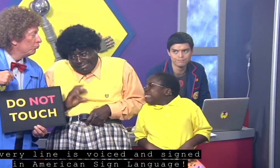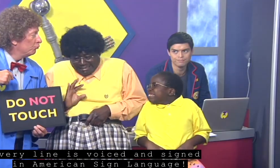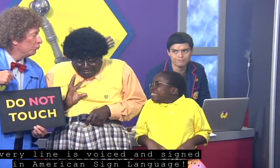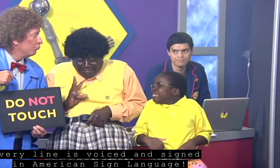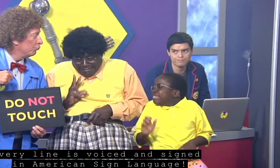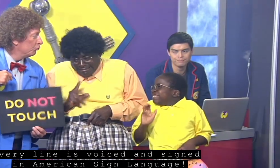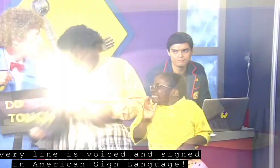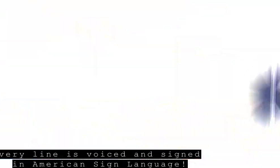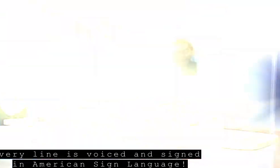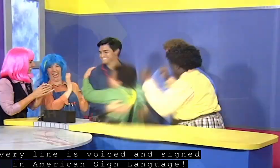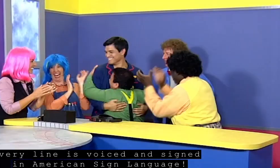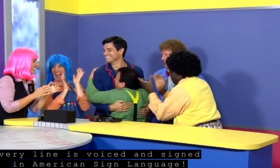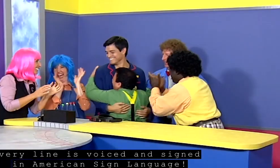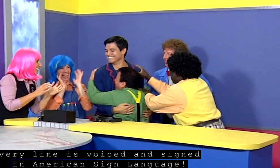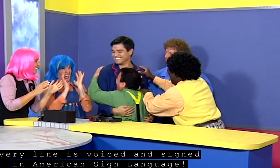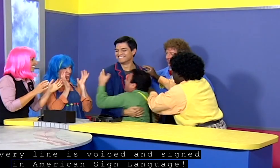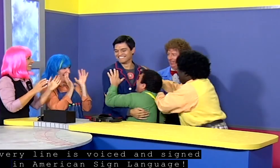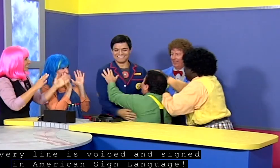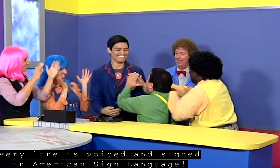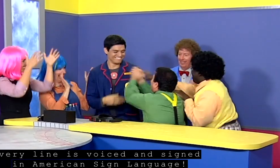voiced and signed in American Sign Language.